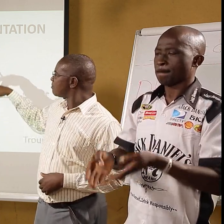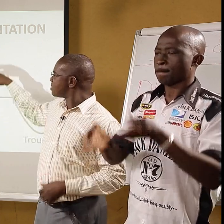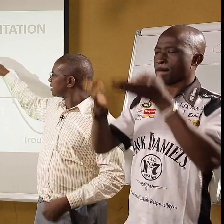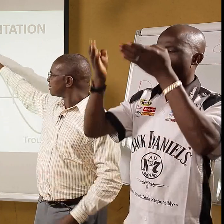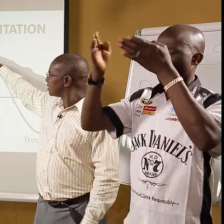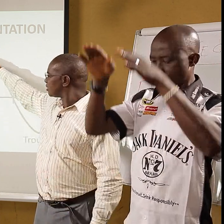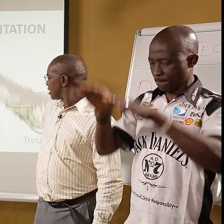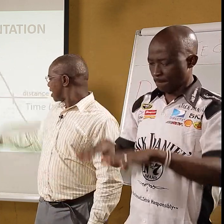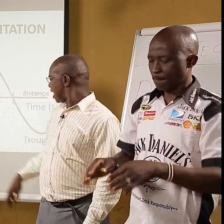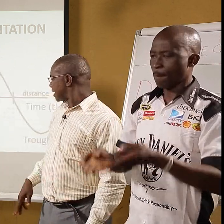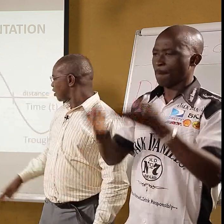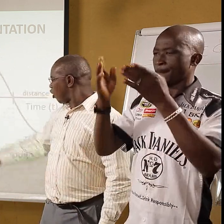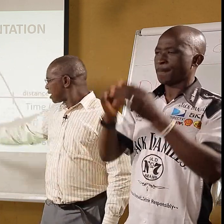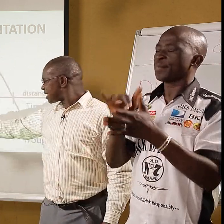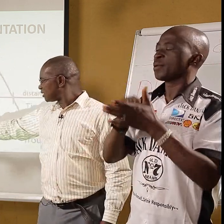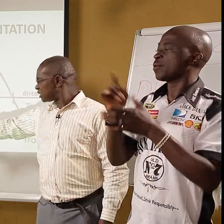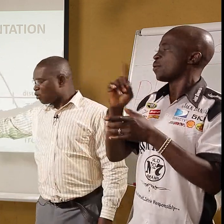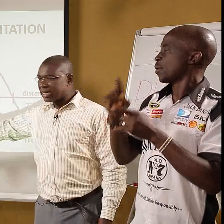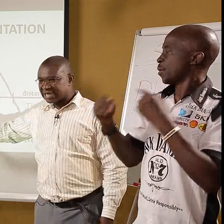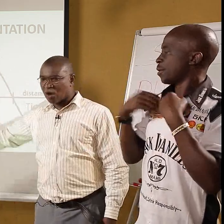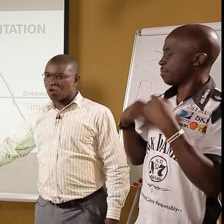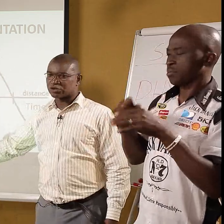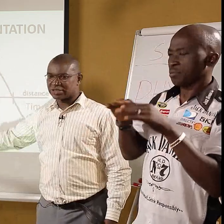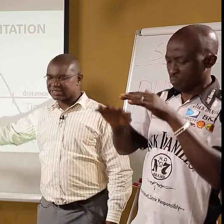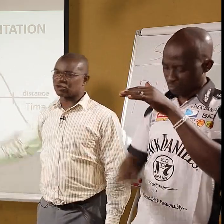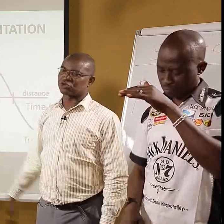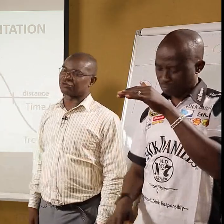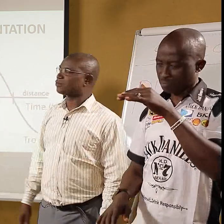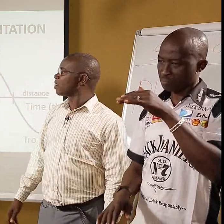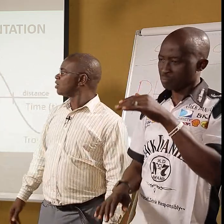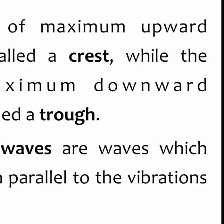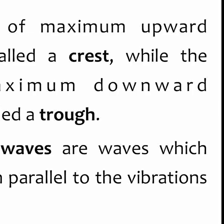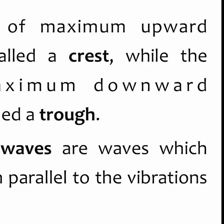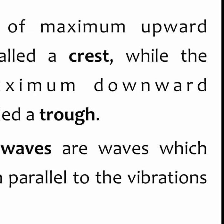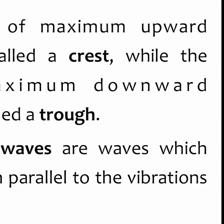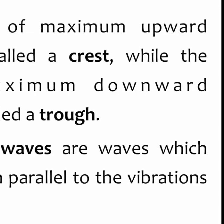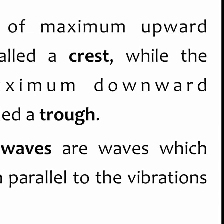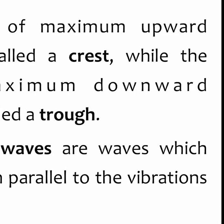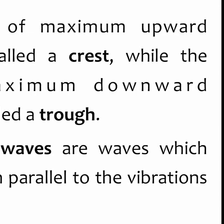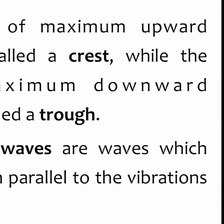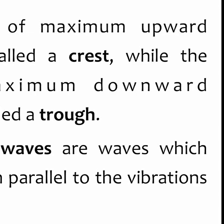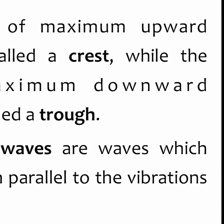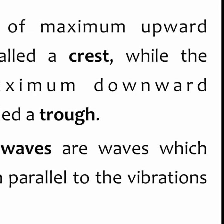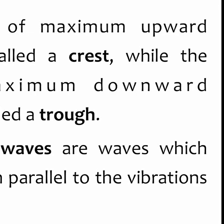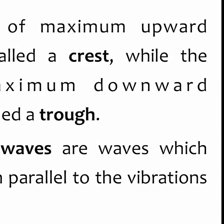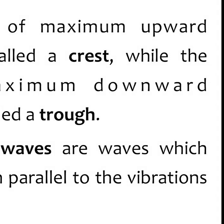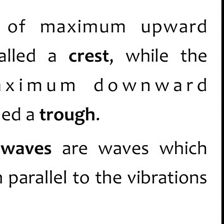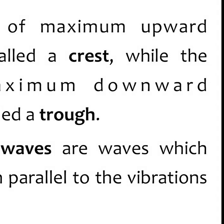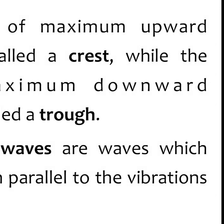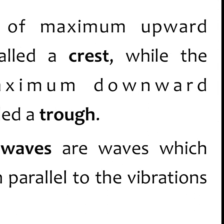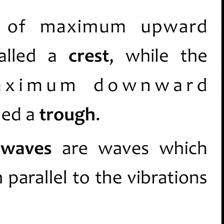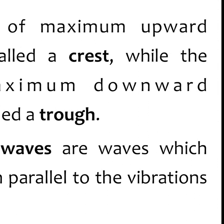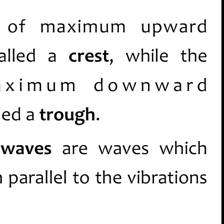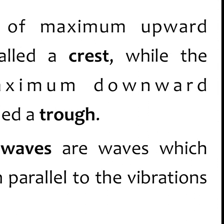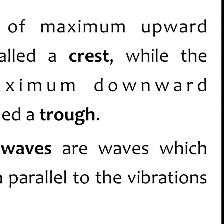have the peak, and then under it, the one downwards is your trough. So the region of maximum upward displacement